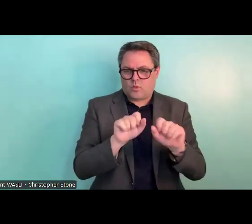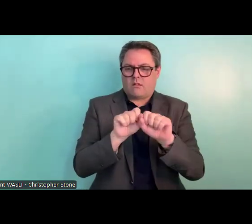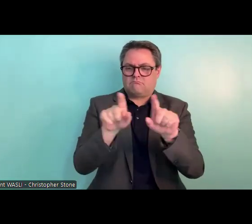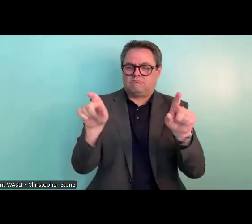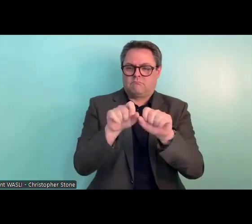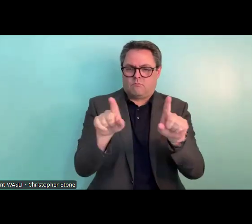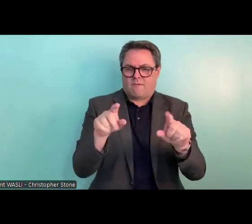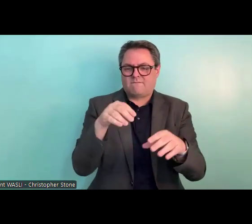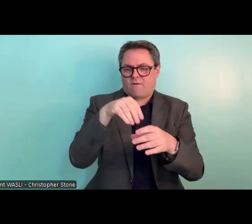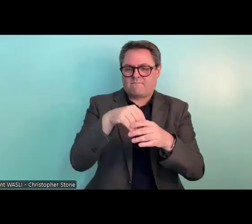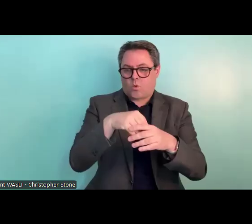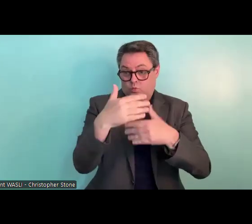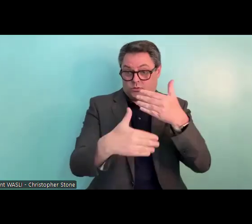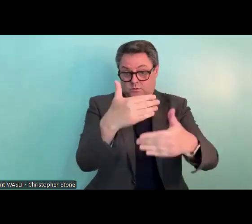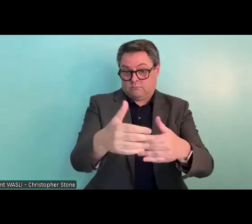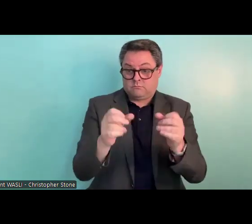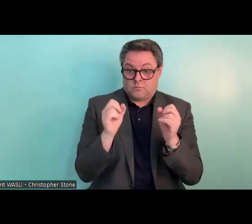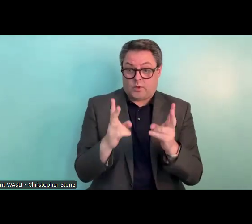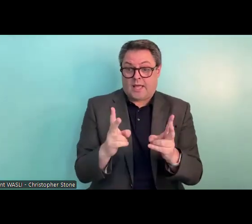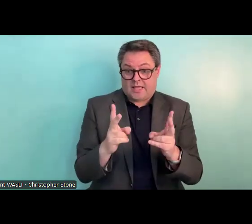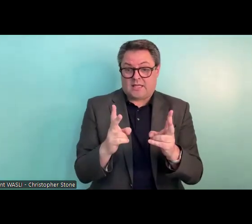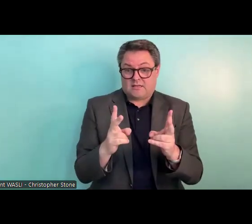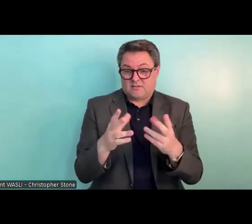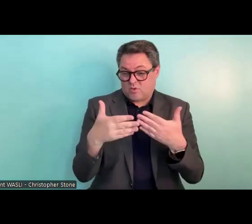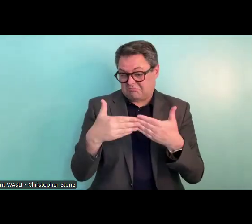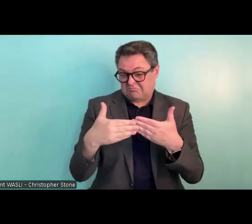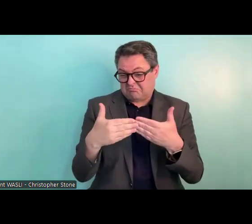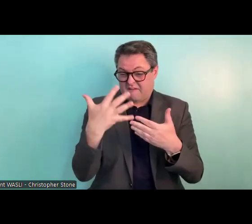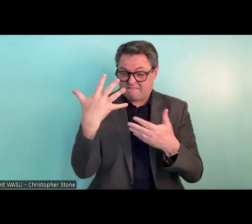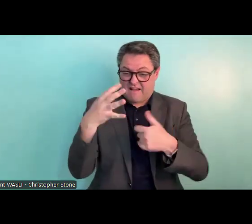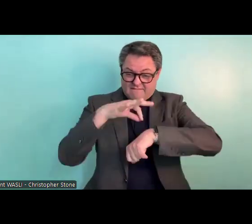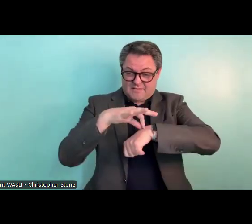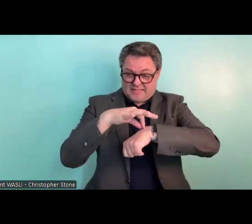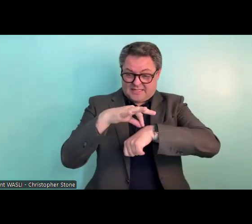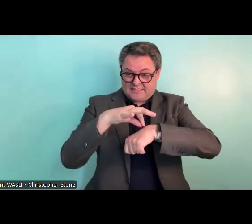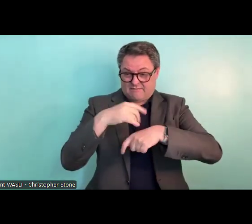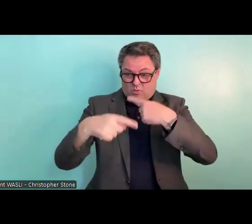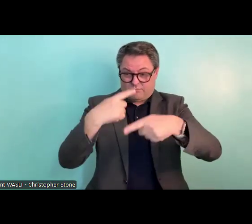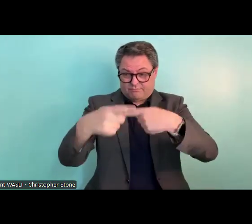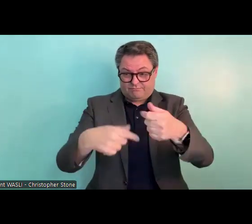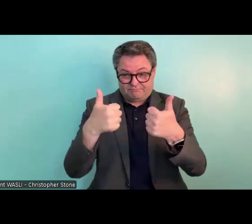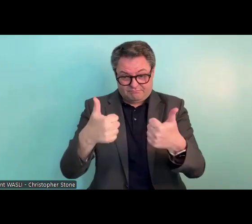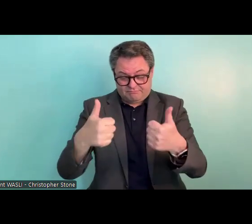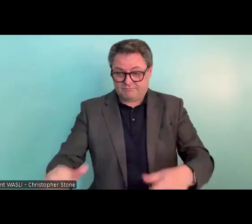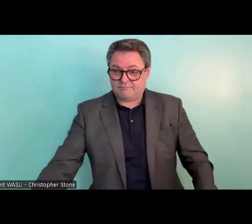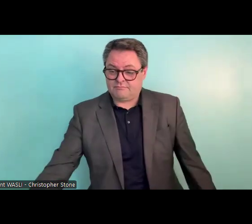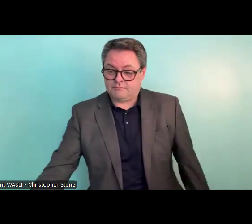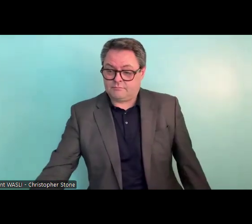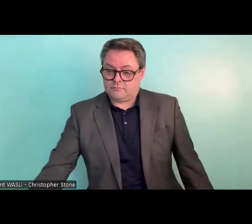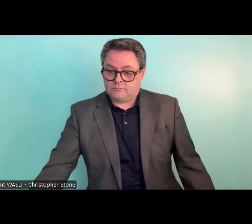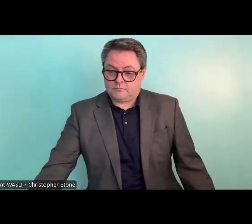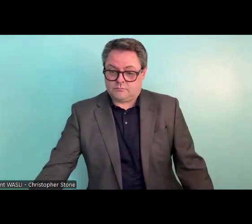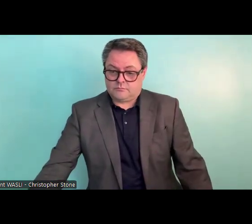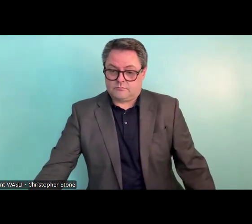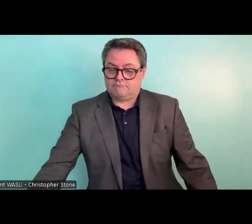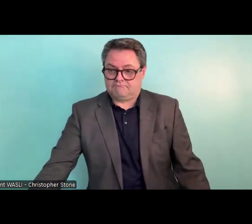Google form that you then will be able to complete. Okay. So I'll give you 5 minutes to be able to